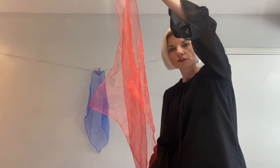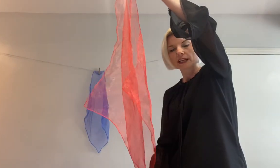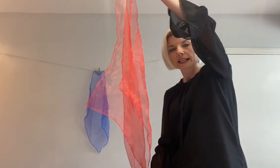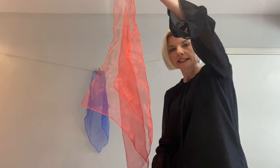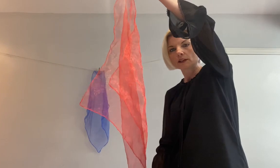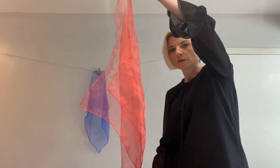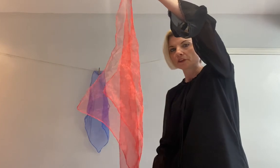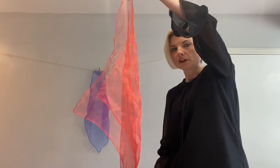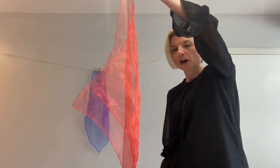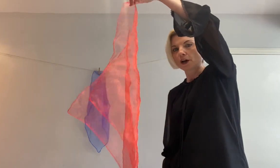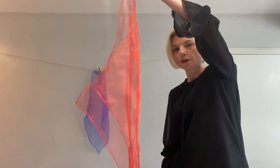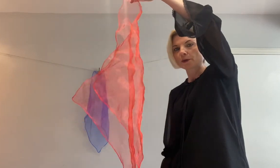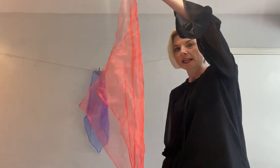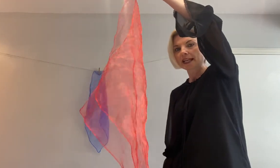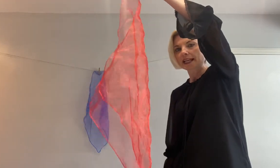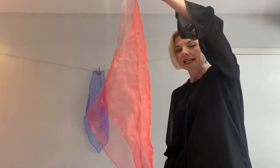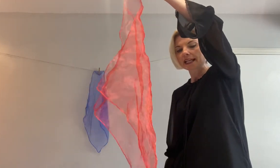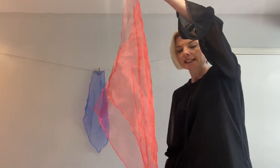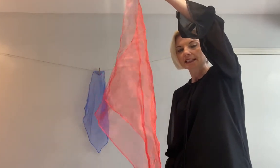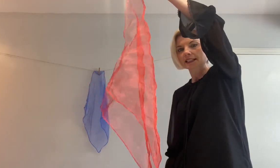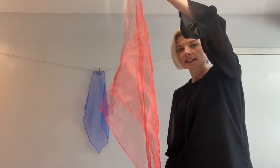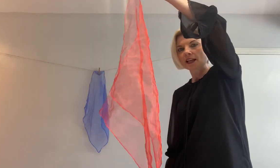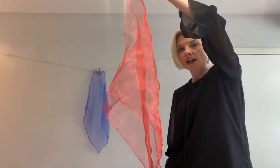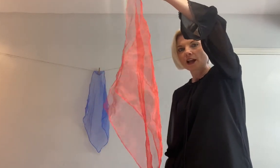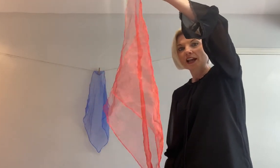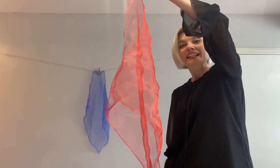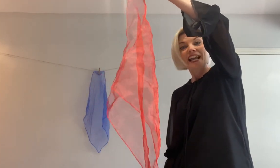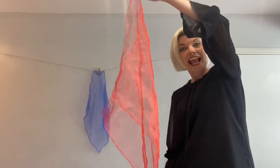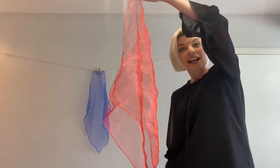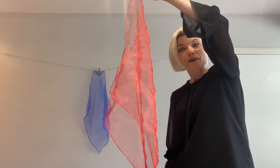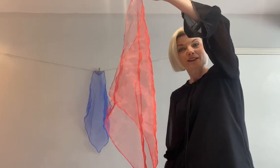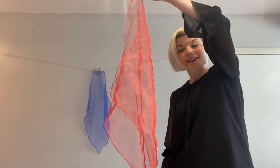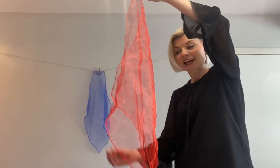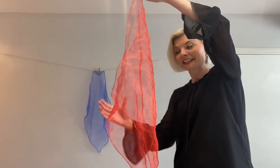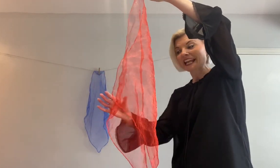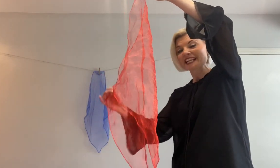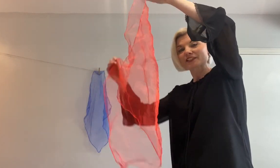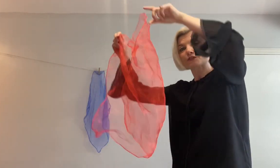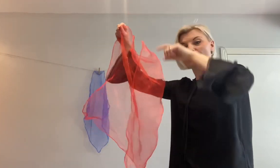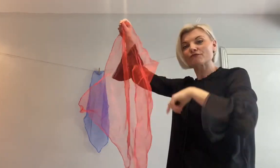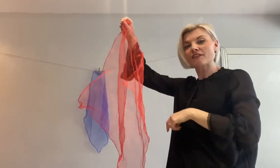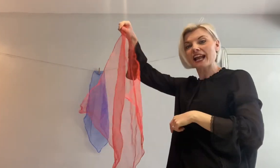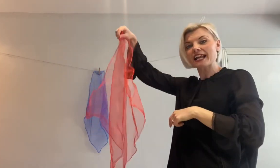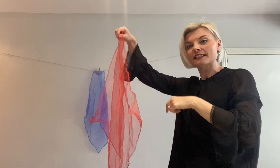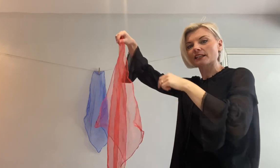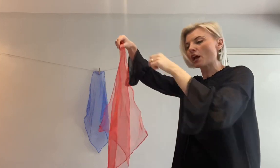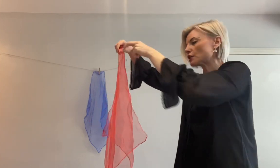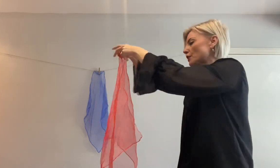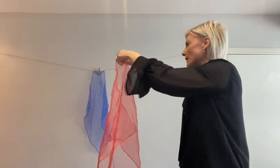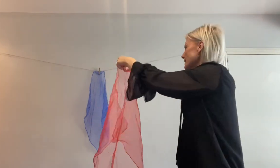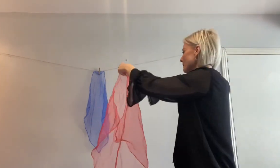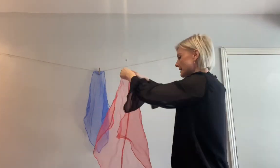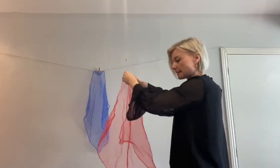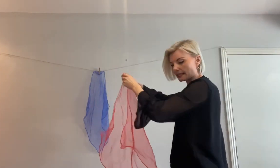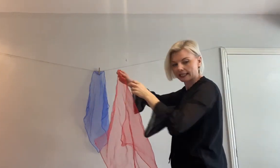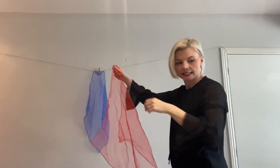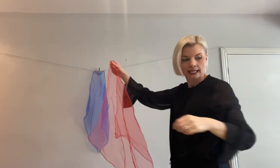green? No, it's... yeah, well done, it's red. So he painted